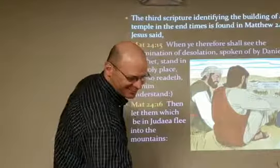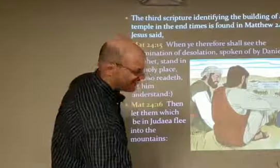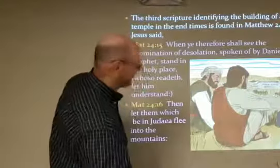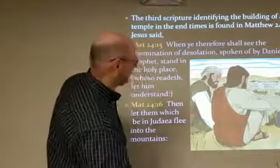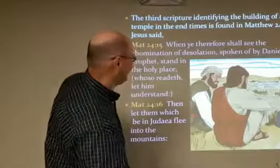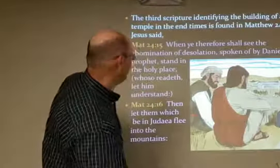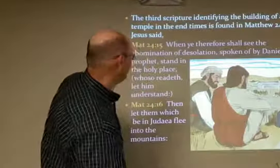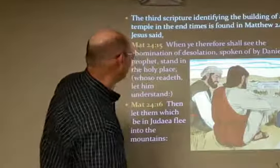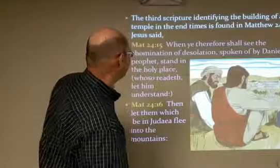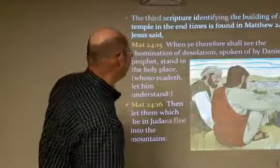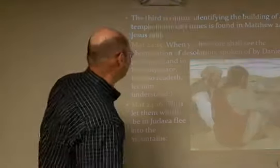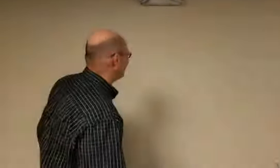if they truly understood.